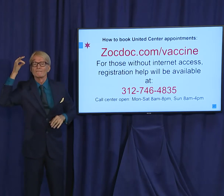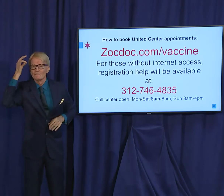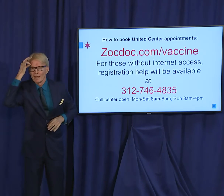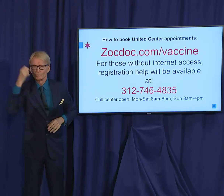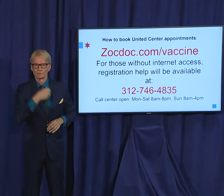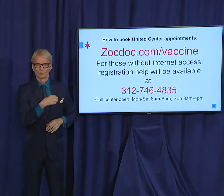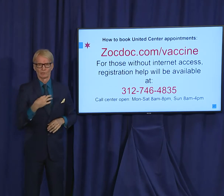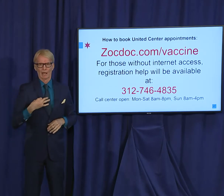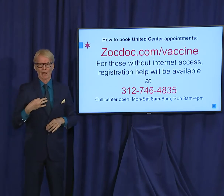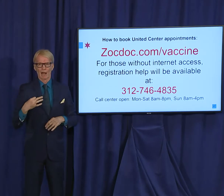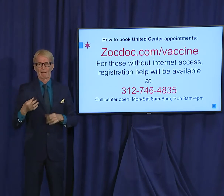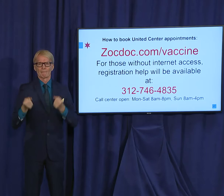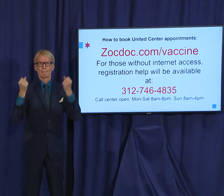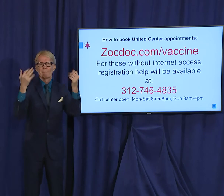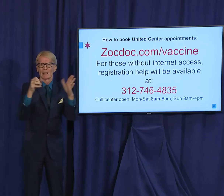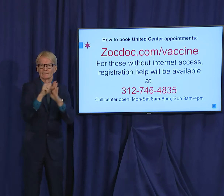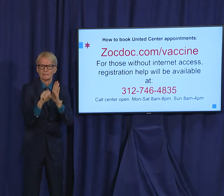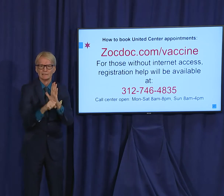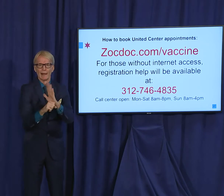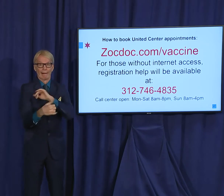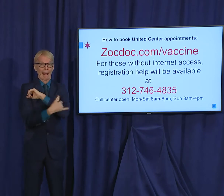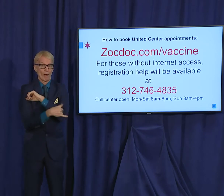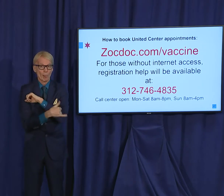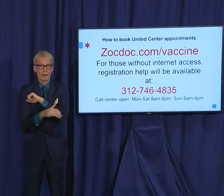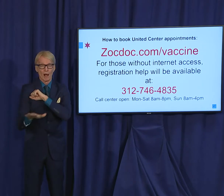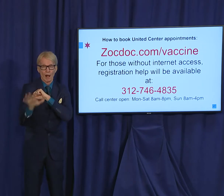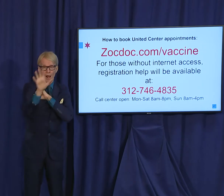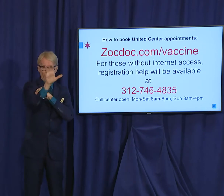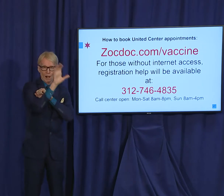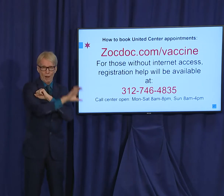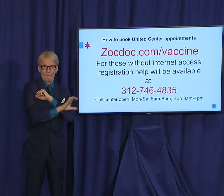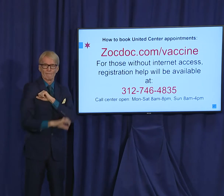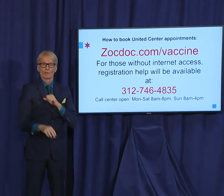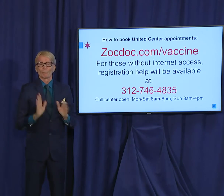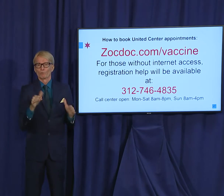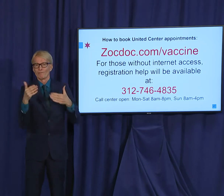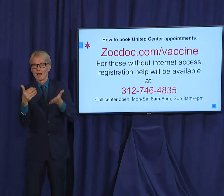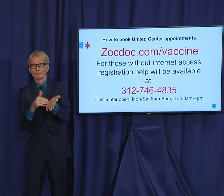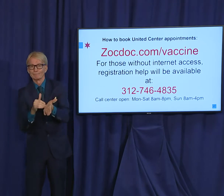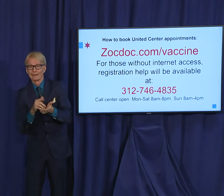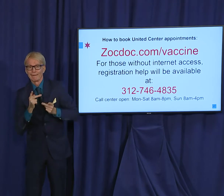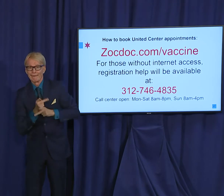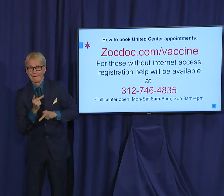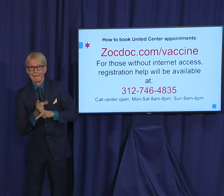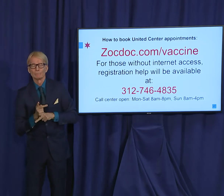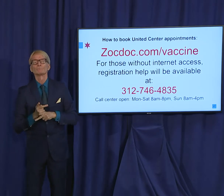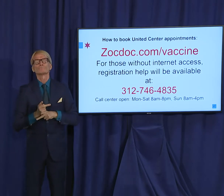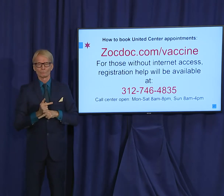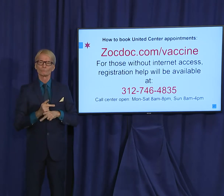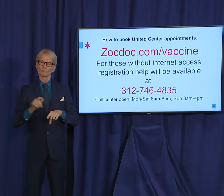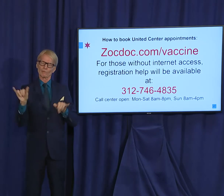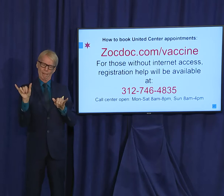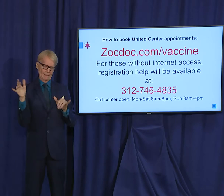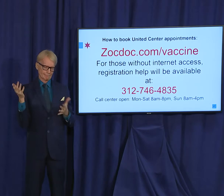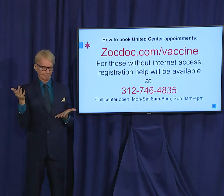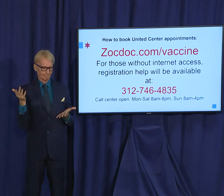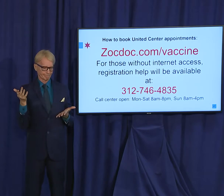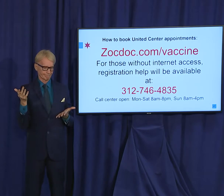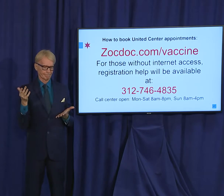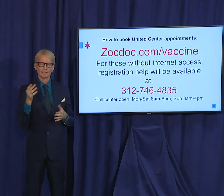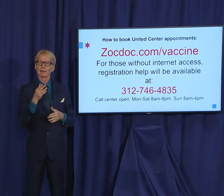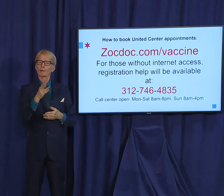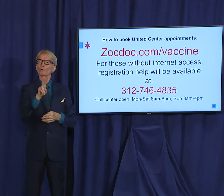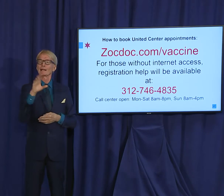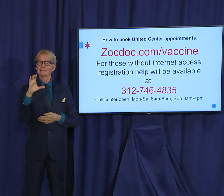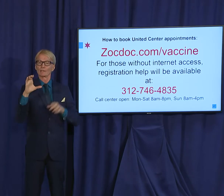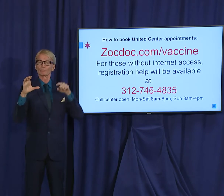personnel, lots of work with the state, with the county, with the city, with providers. We have worked to make sure, for example, there is a portion of the United